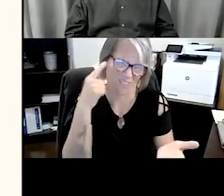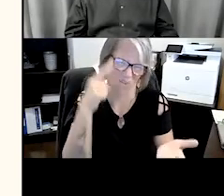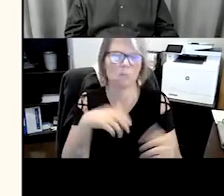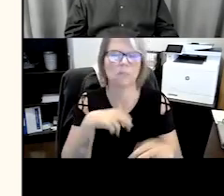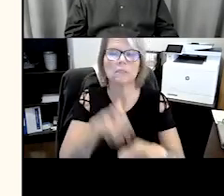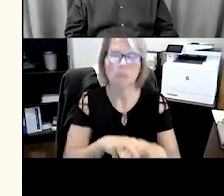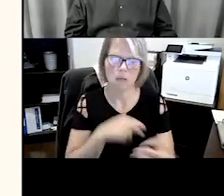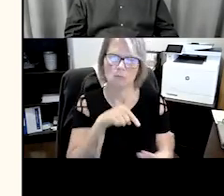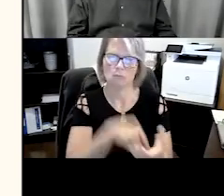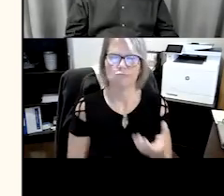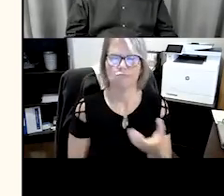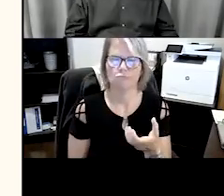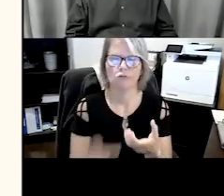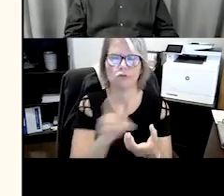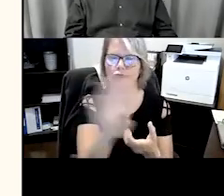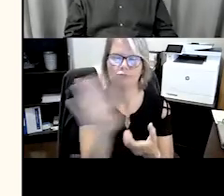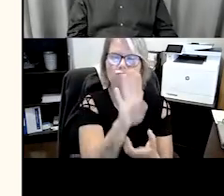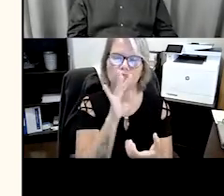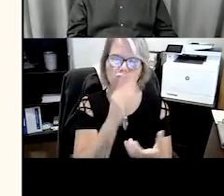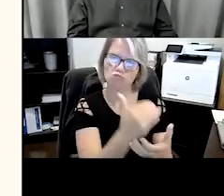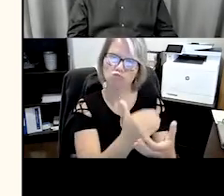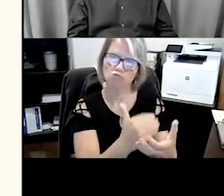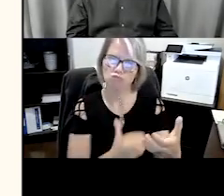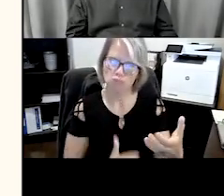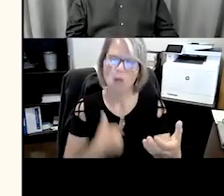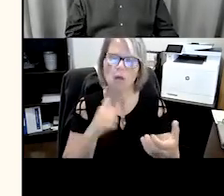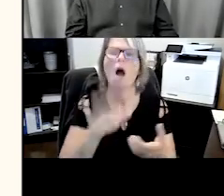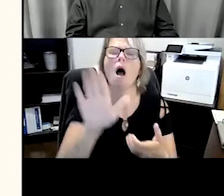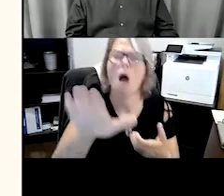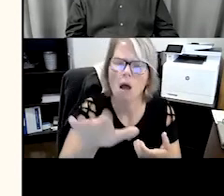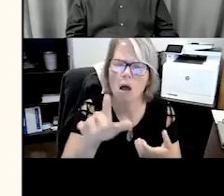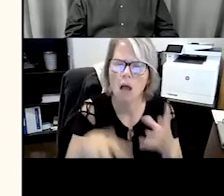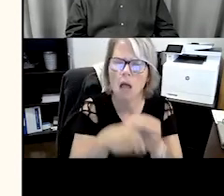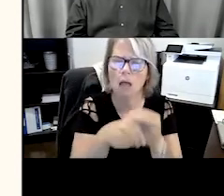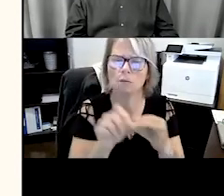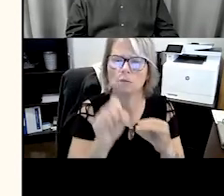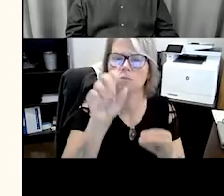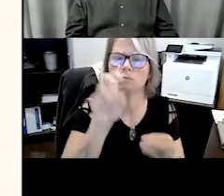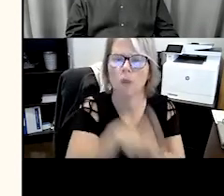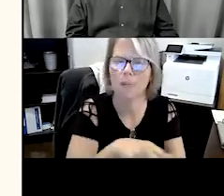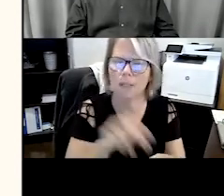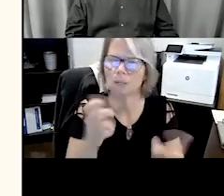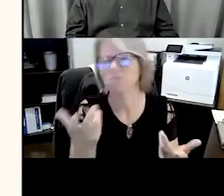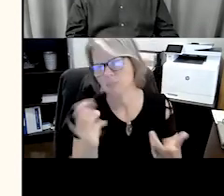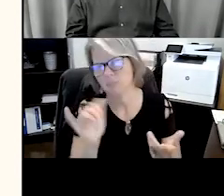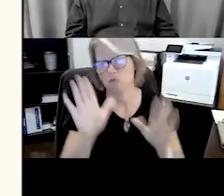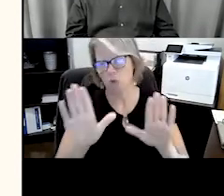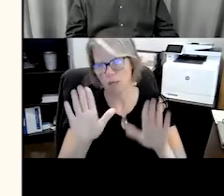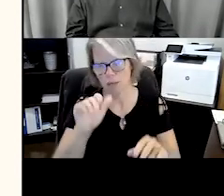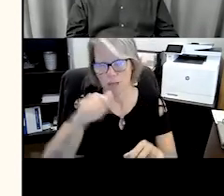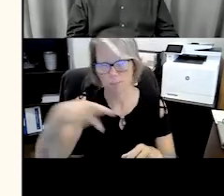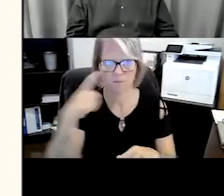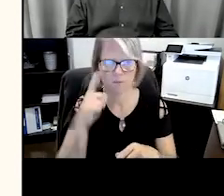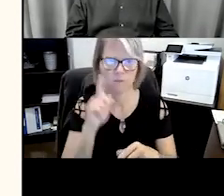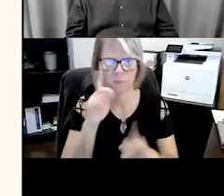kids, and it was for my kid, and I didn't think I needed to use the interpreter. So I got Google Live Transcribe open, and I was able to tell